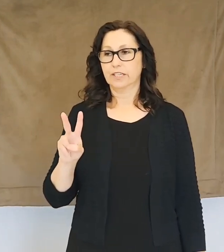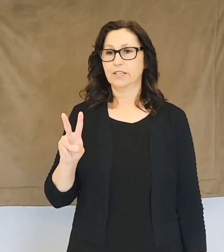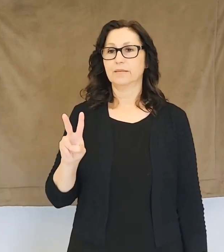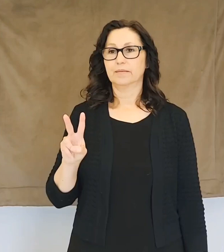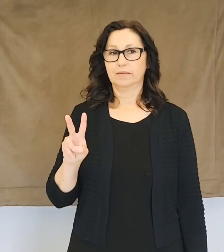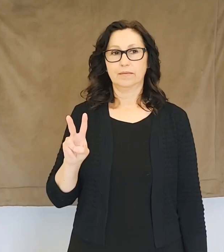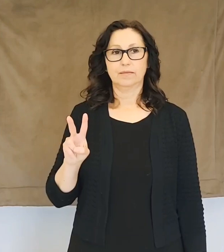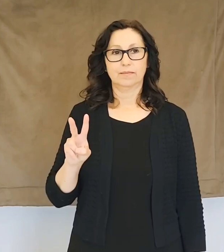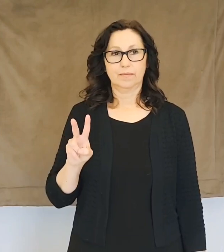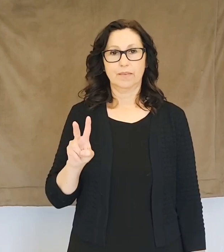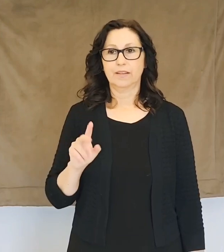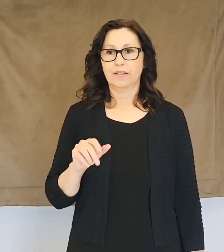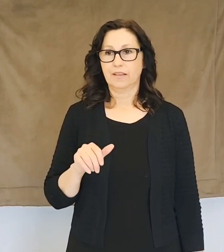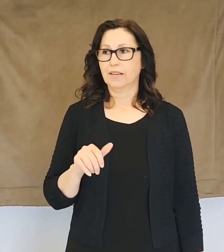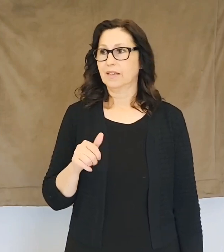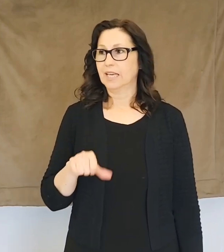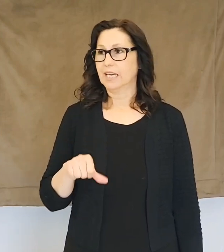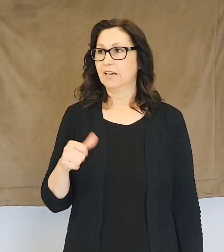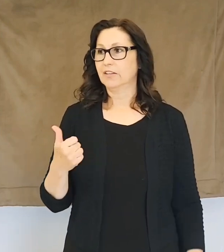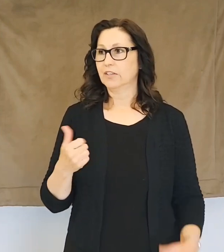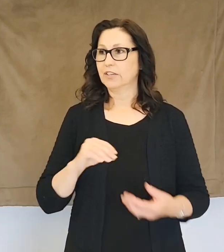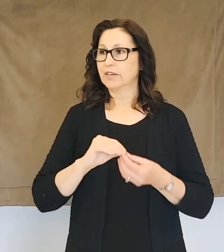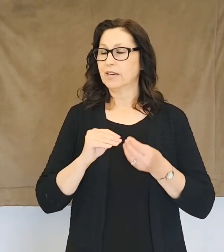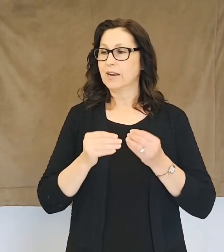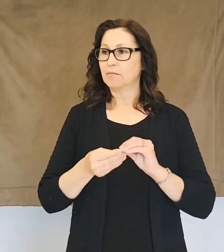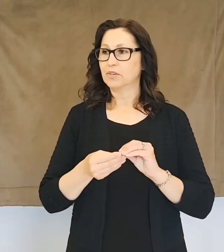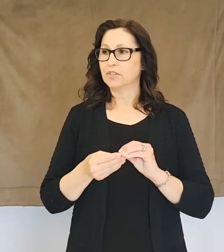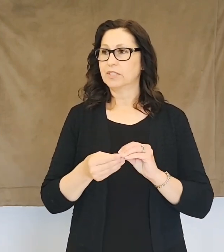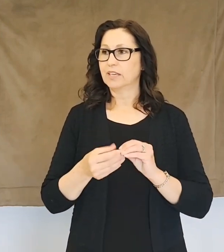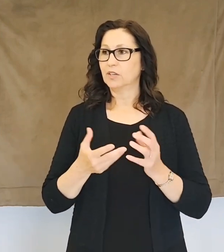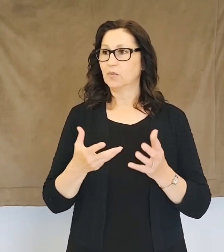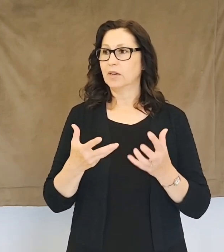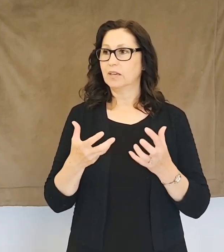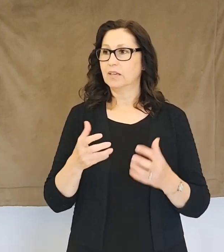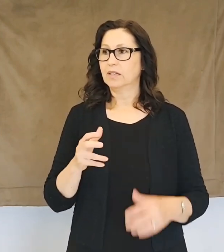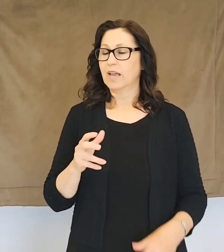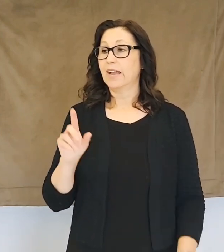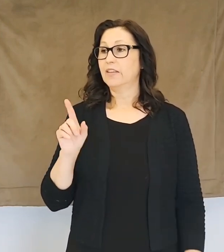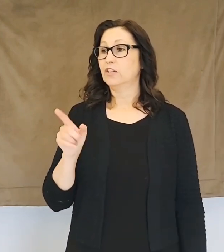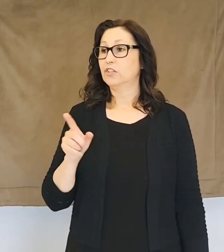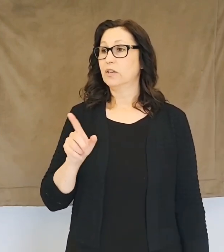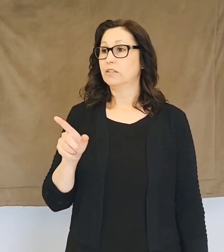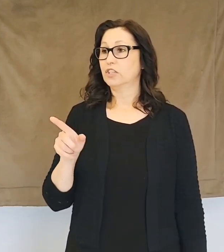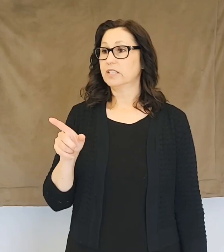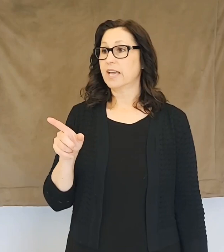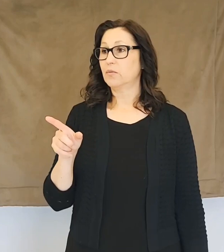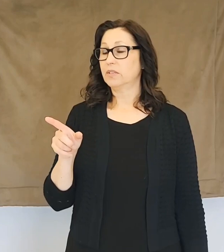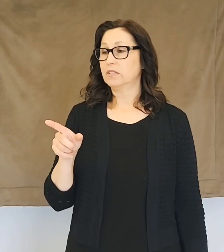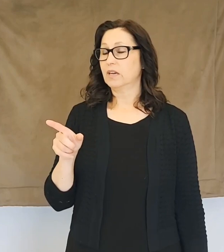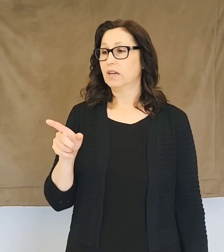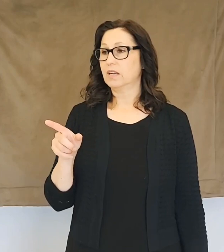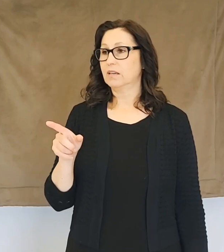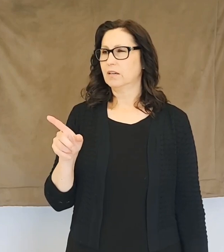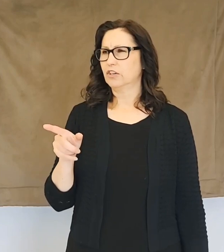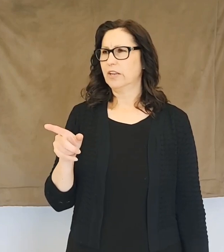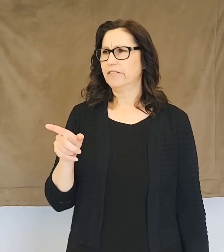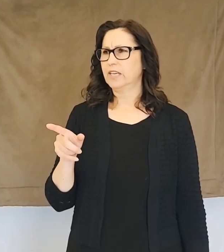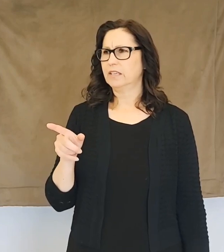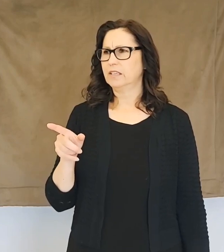32. Any other numbers that you want? And then just like with you left-handed